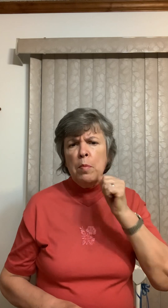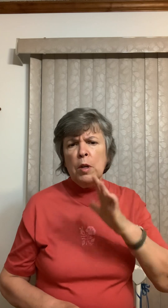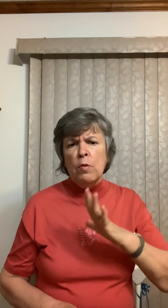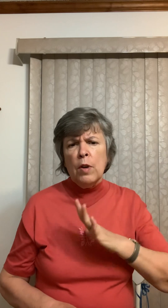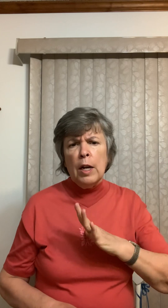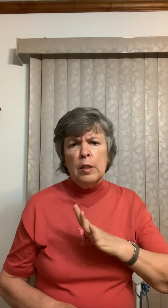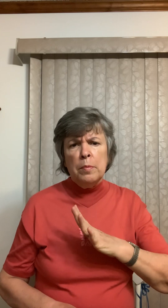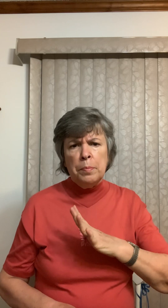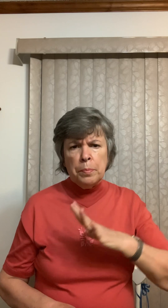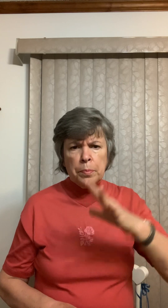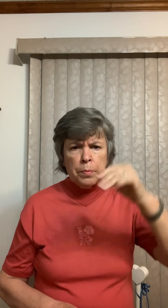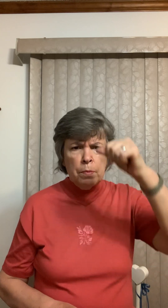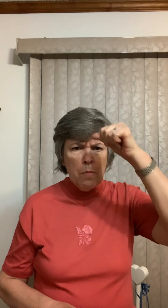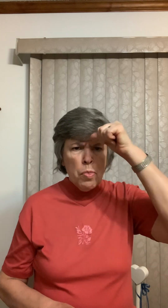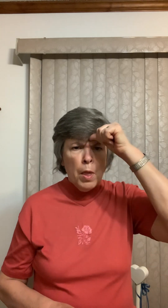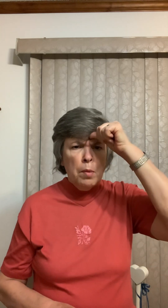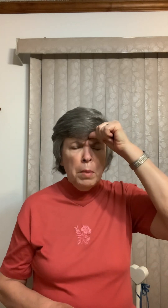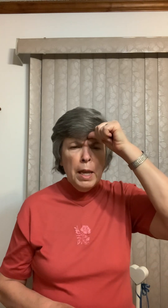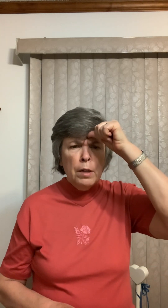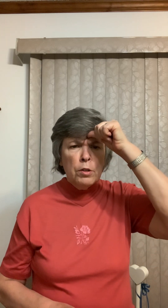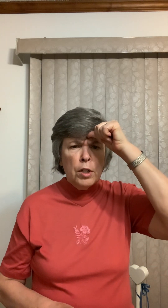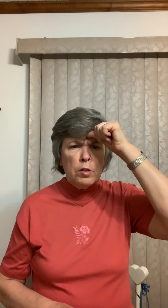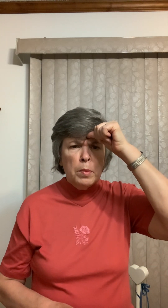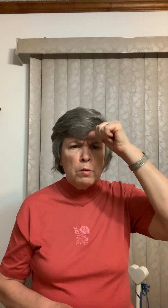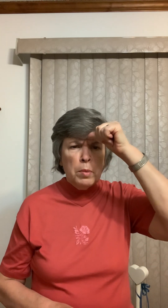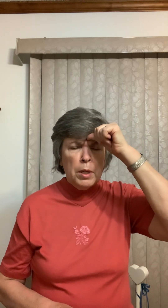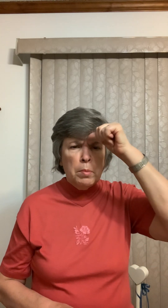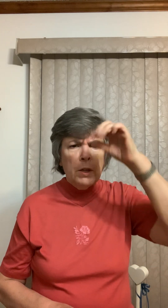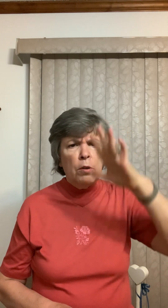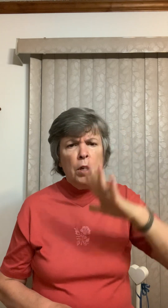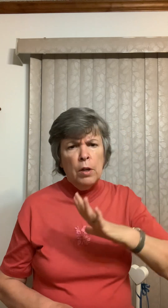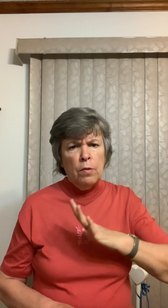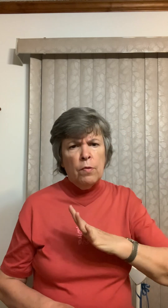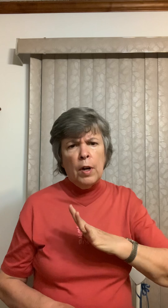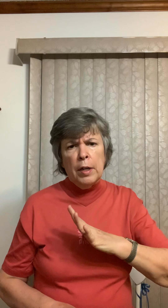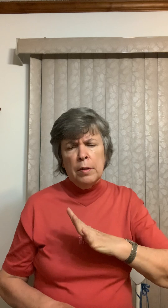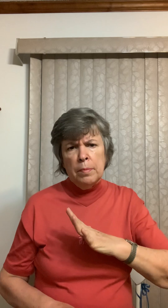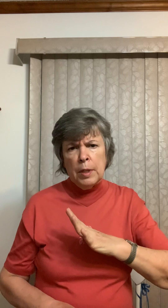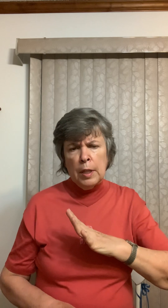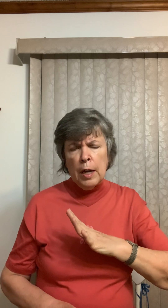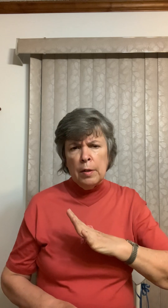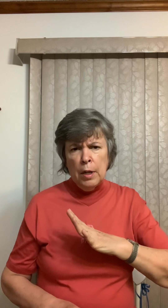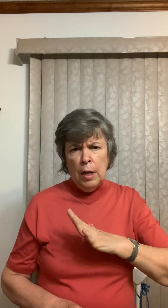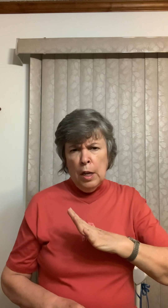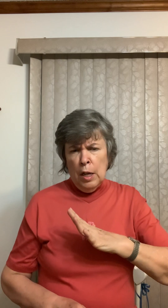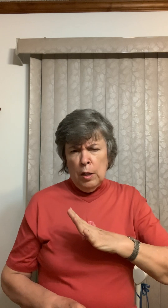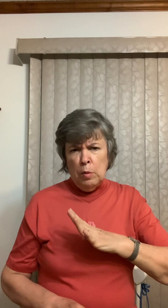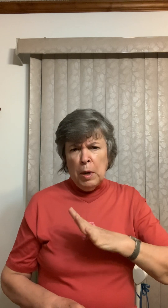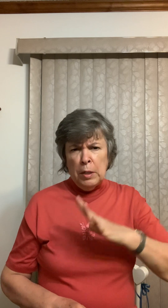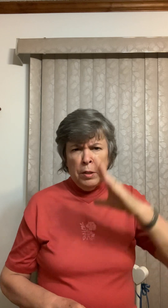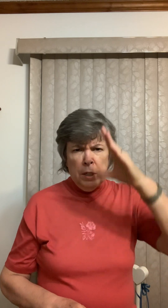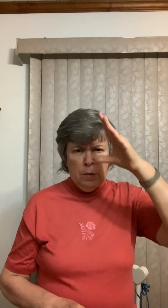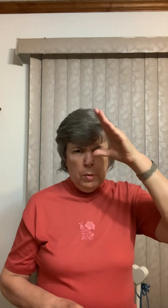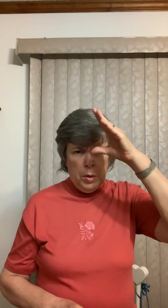female fine. A man or gentleman would be a male fine, like that. You might see it with the